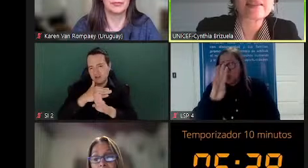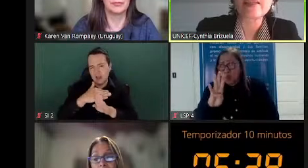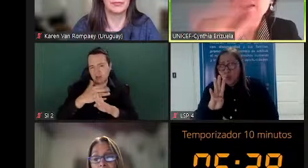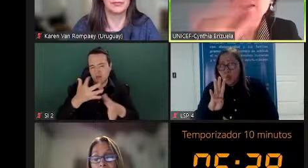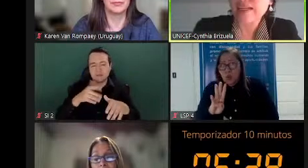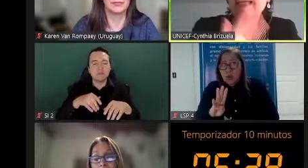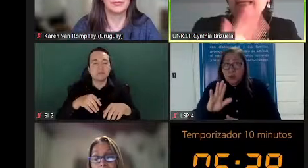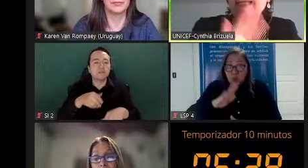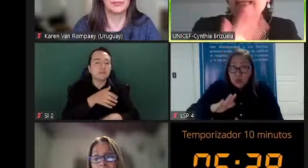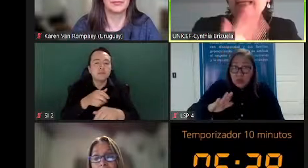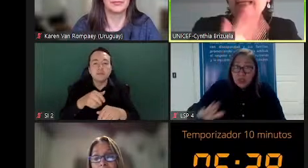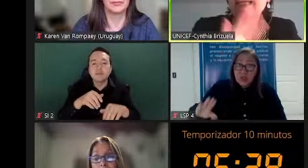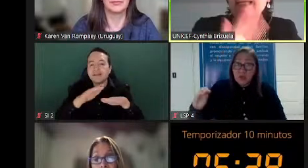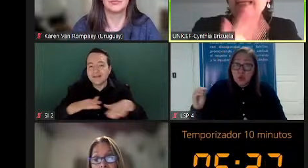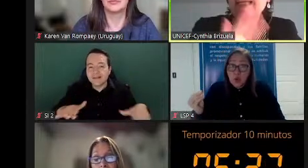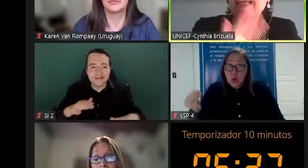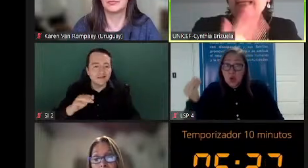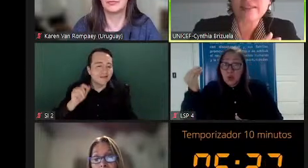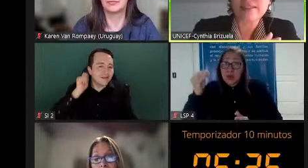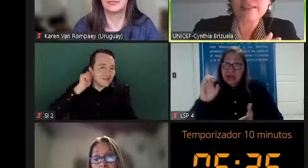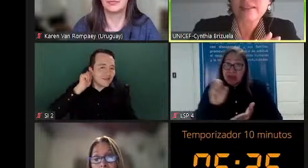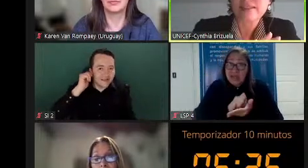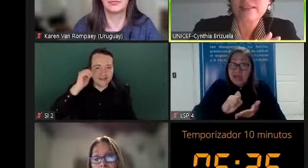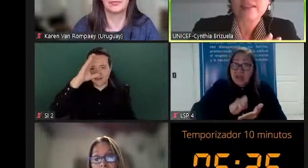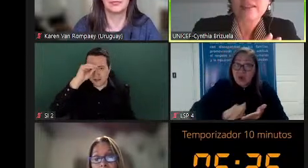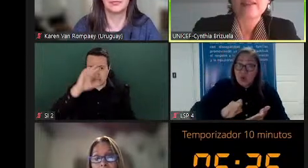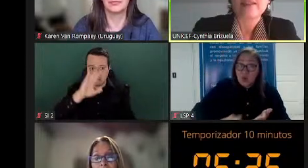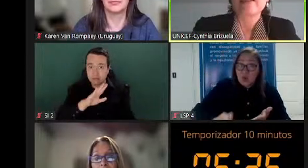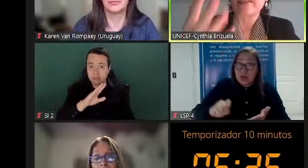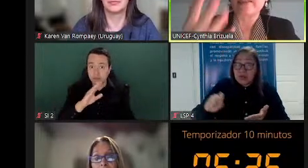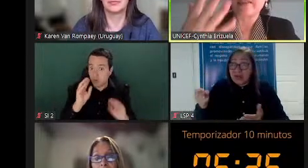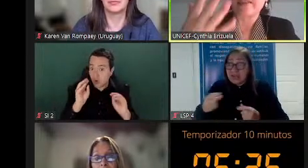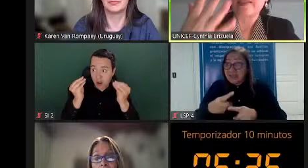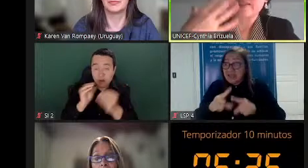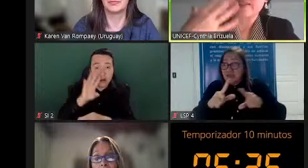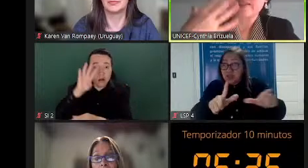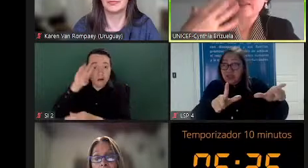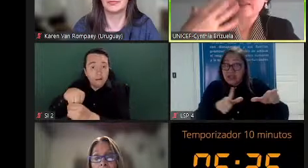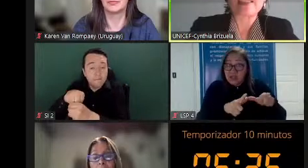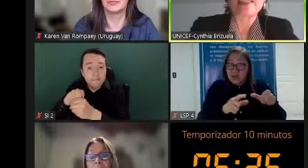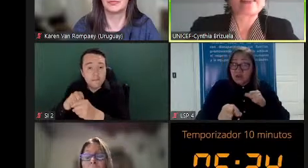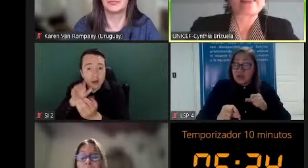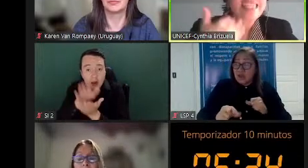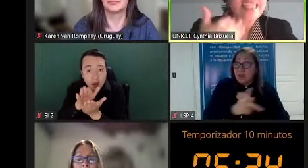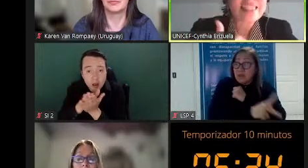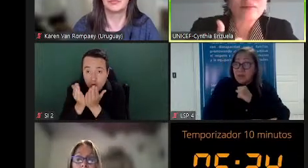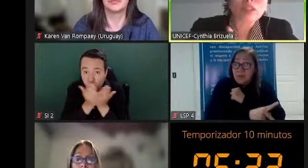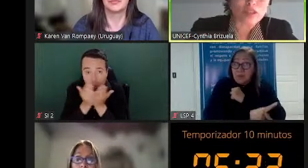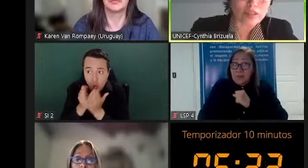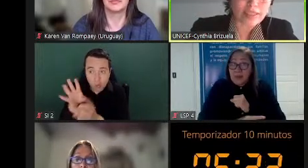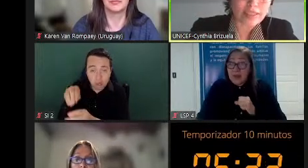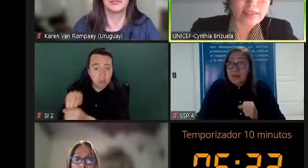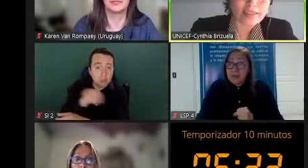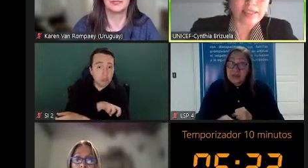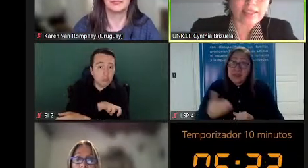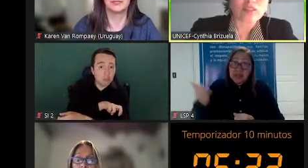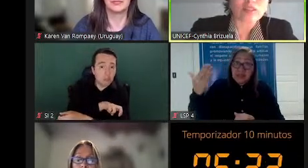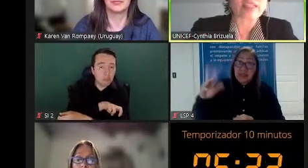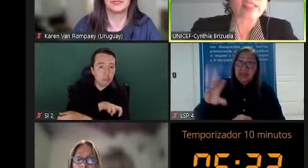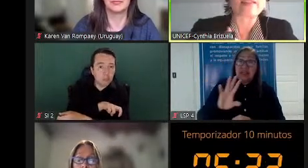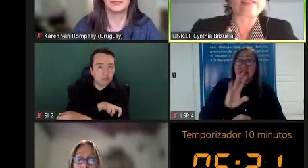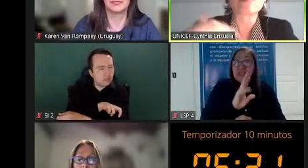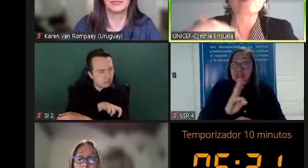children and adolescents out of school we also know